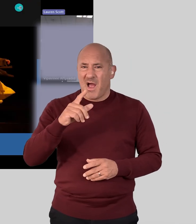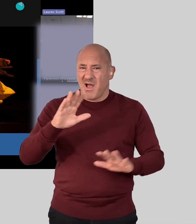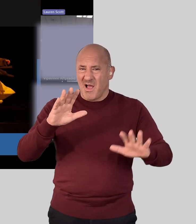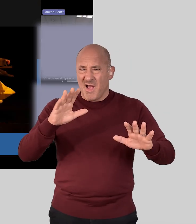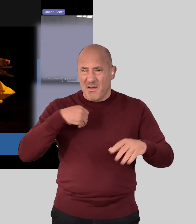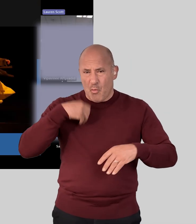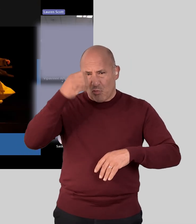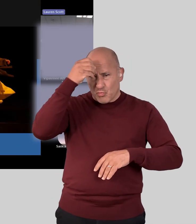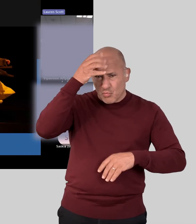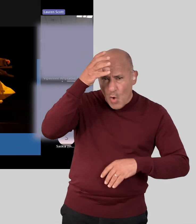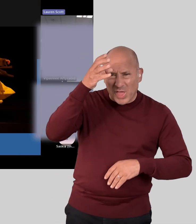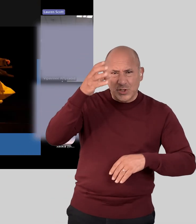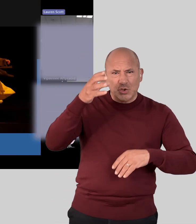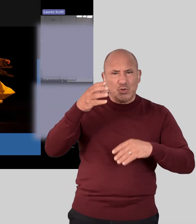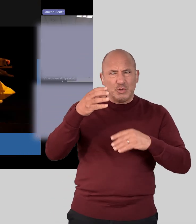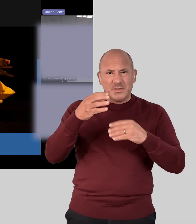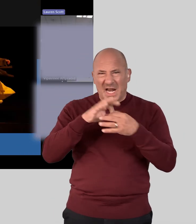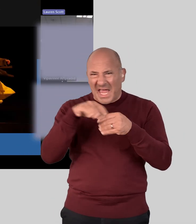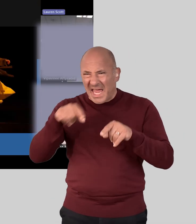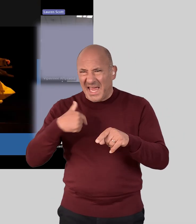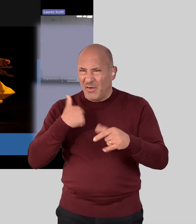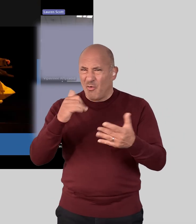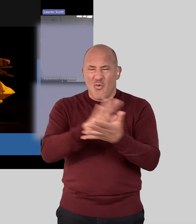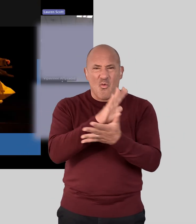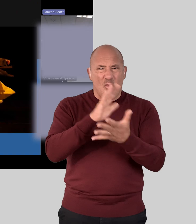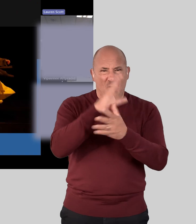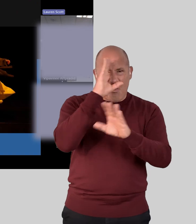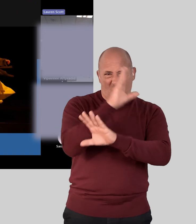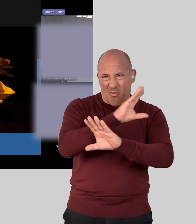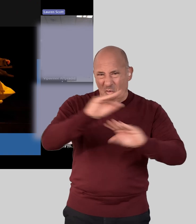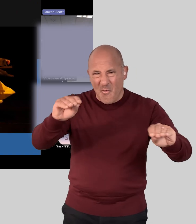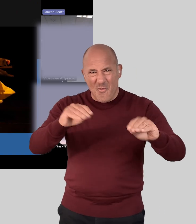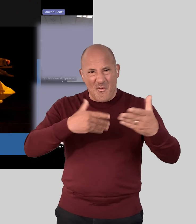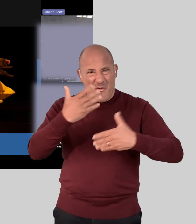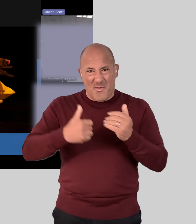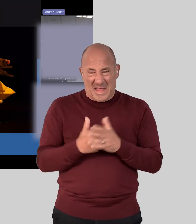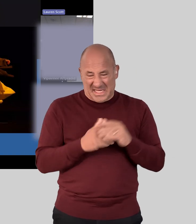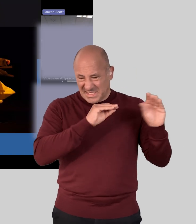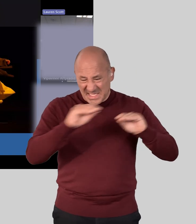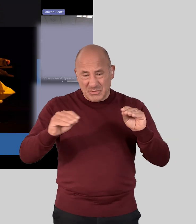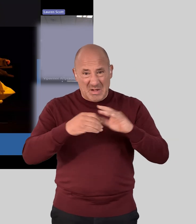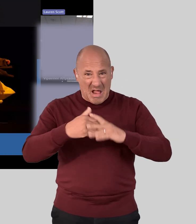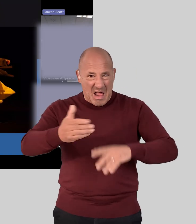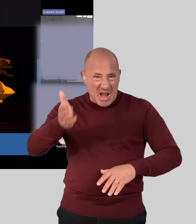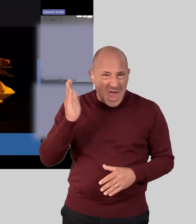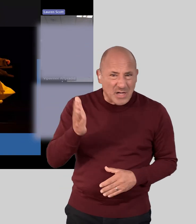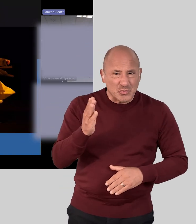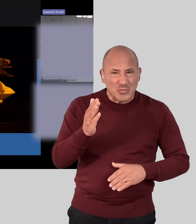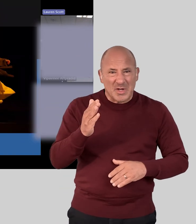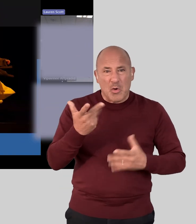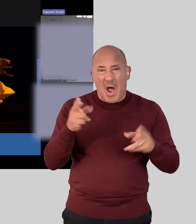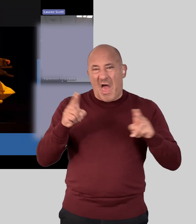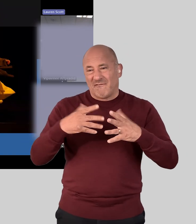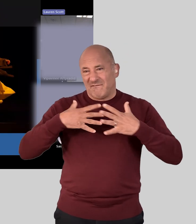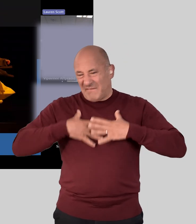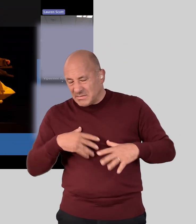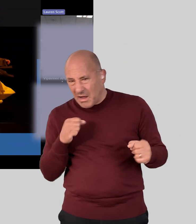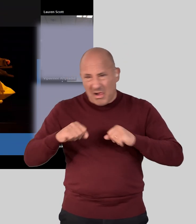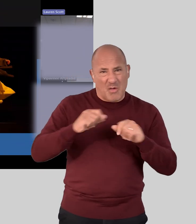a bit newer to me, but I really enjoy sort of sharing knowledge and educating around these things, whether that